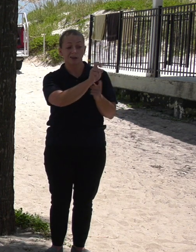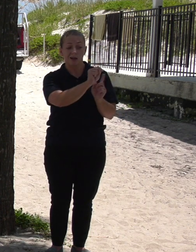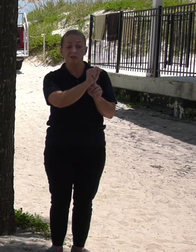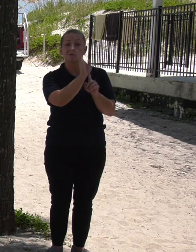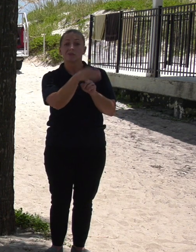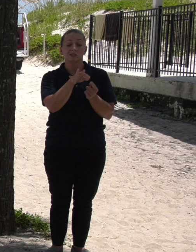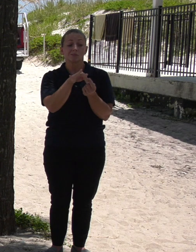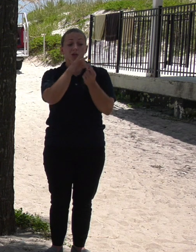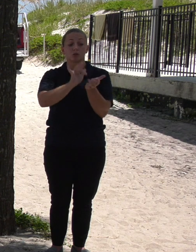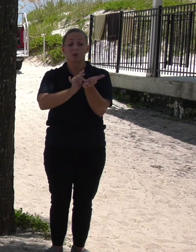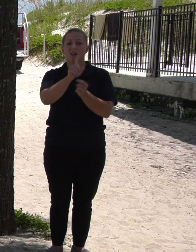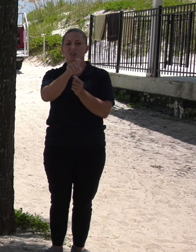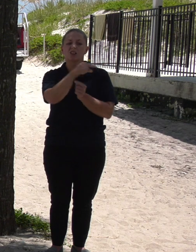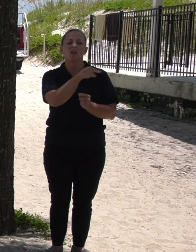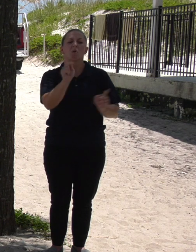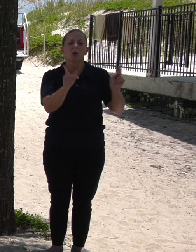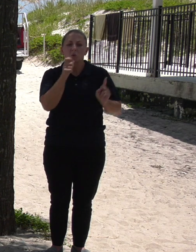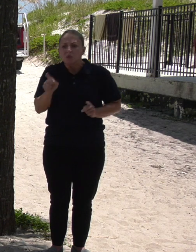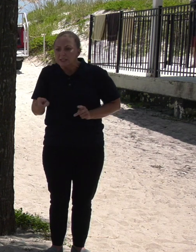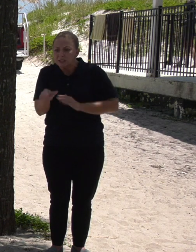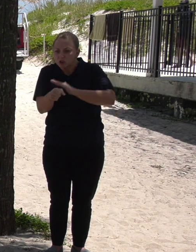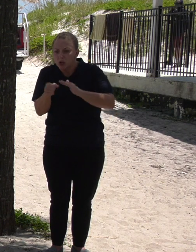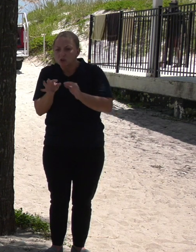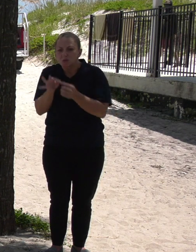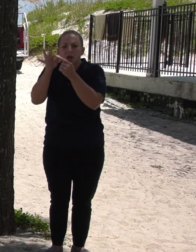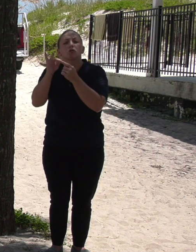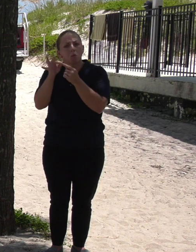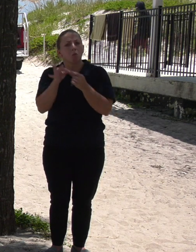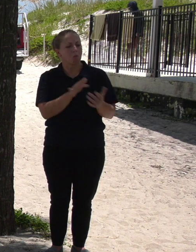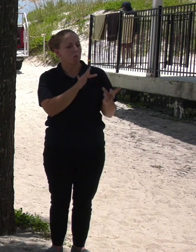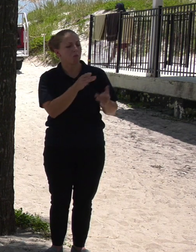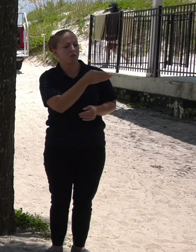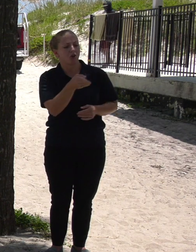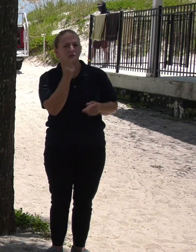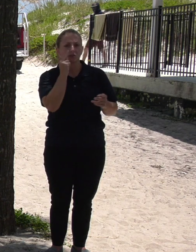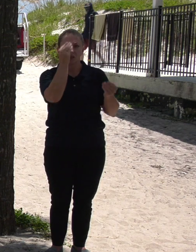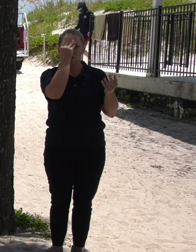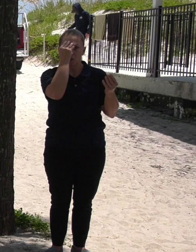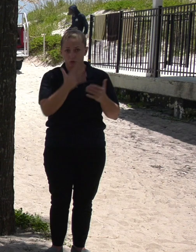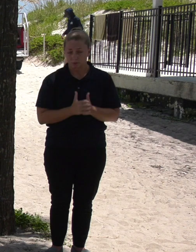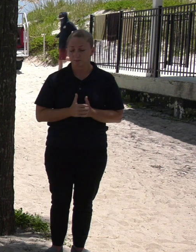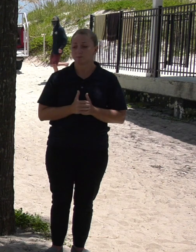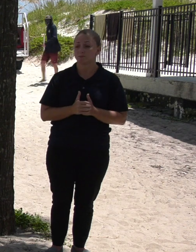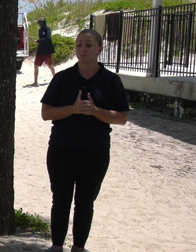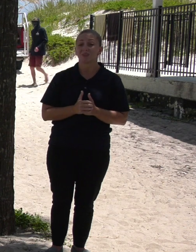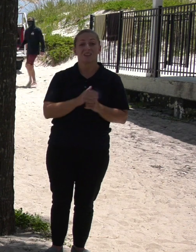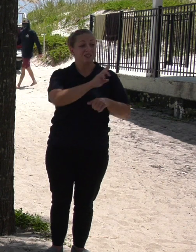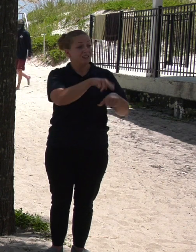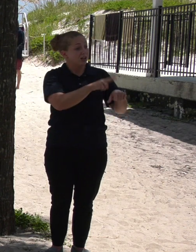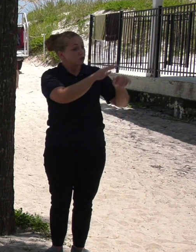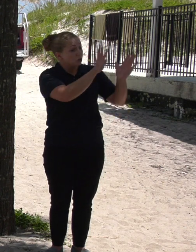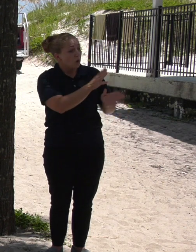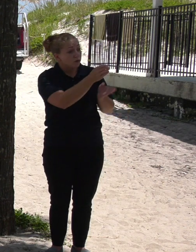coj.net/special medical needs or 630 City. Thanks to all our partners at the state and federal level, National Guard, National Weather Service,